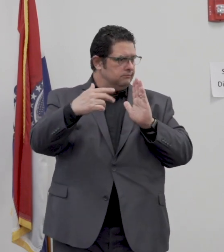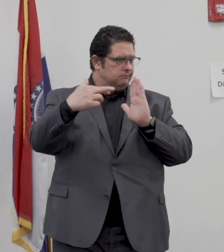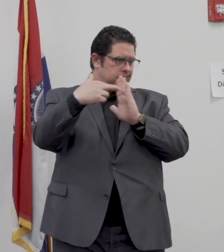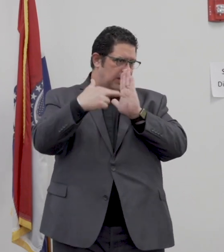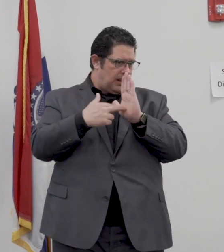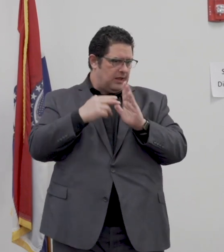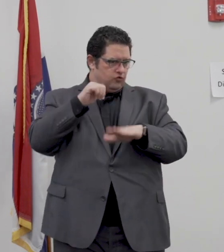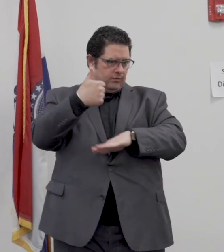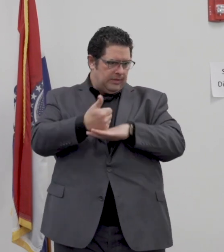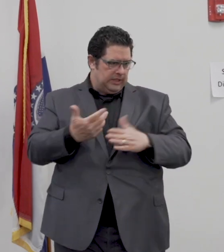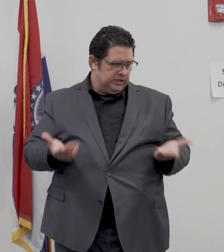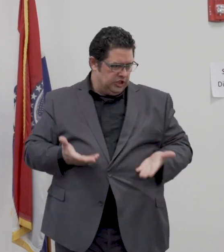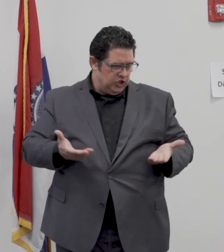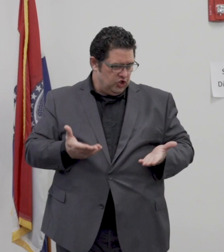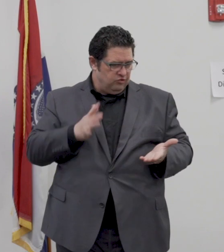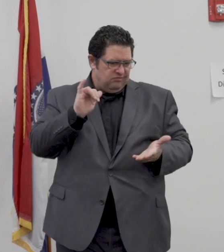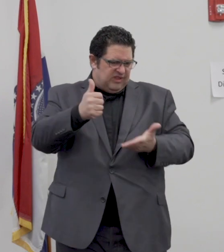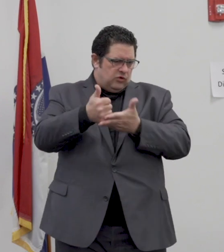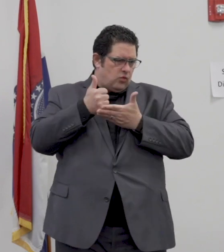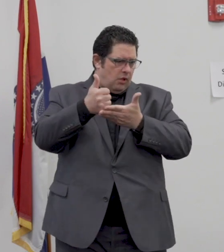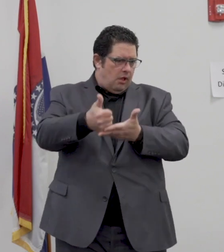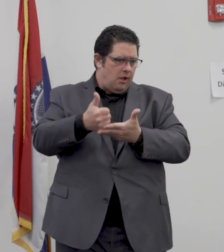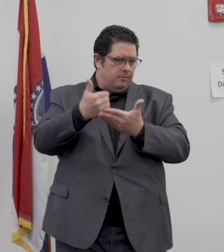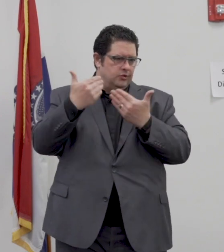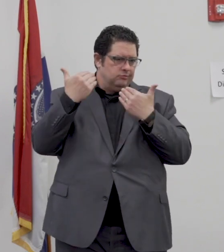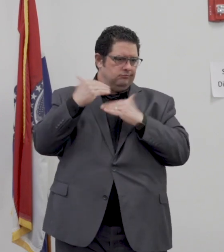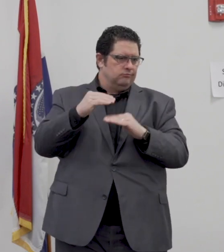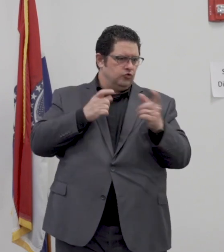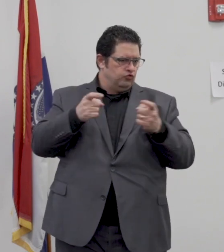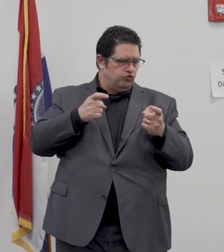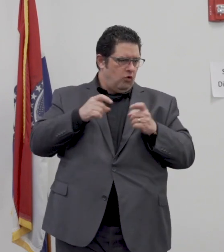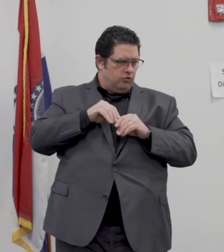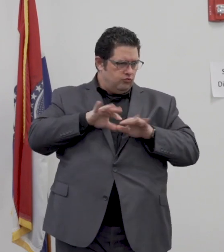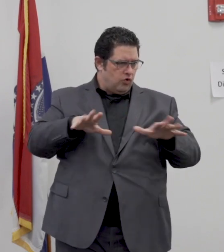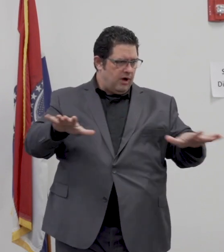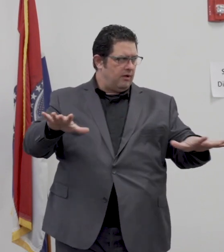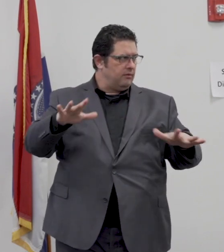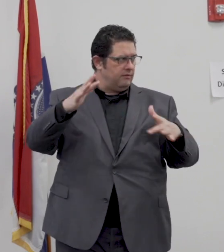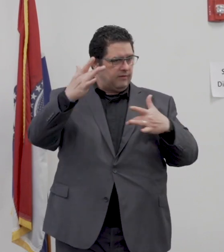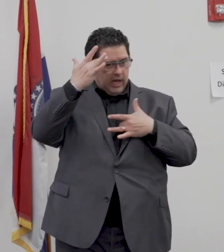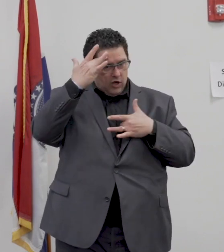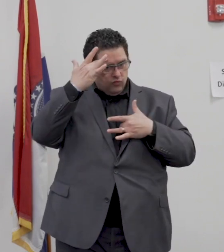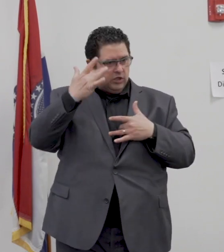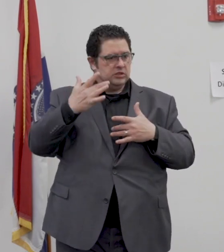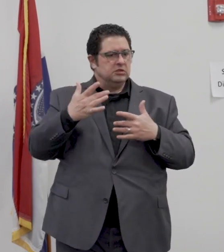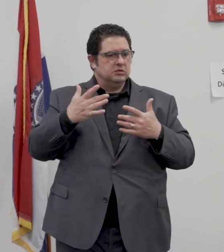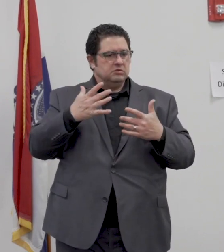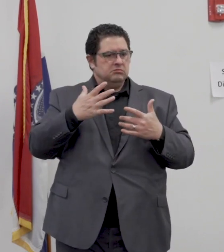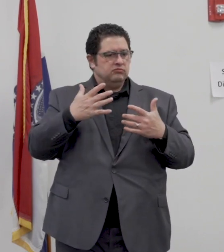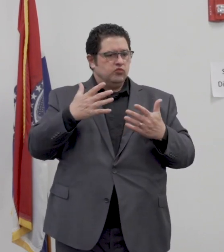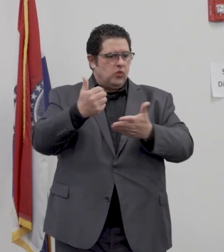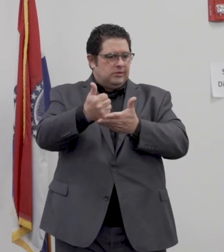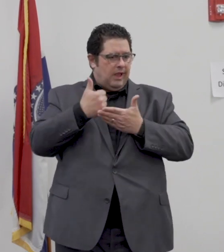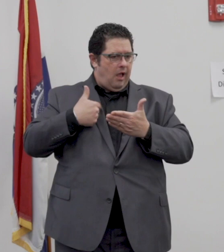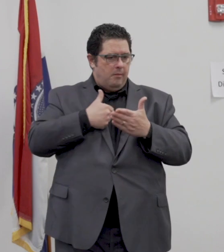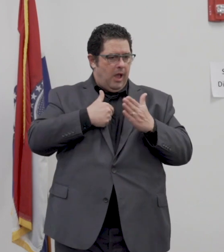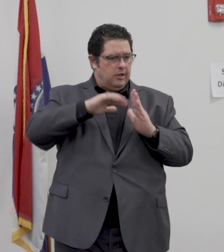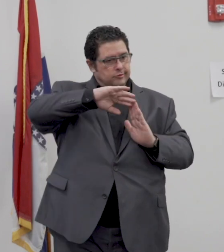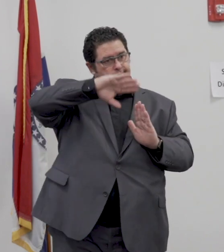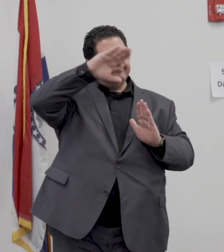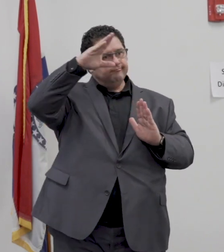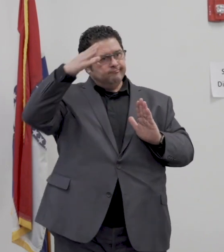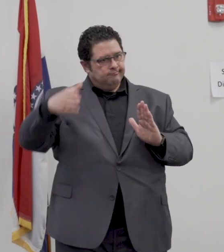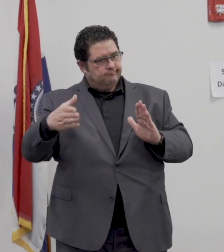place here. That's what helps control the spread of the virus. That's what's helped get us where we are today, and that's what will help keep us on the